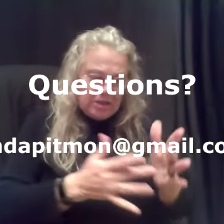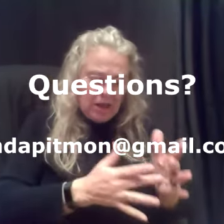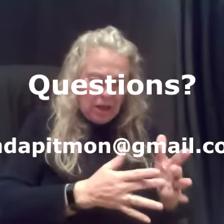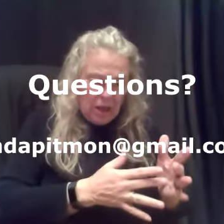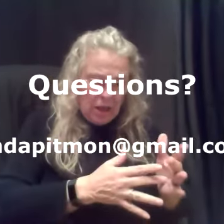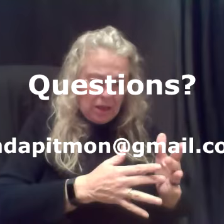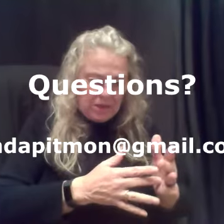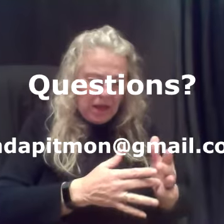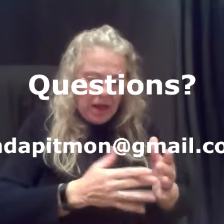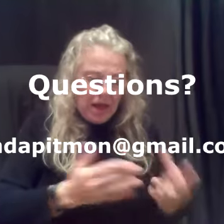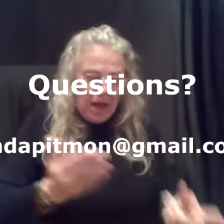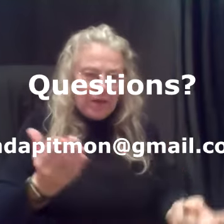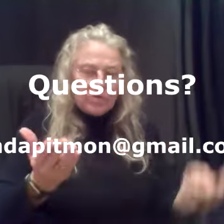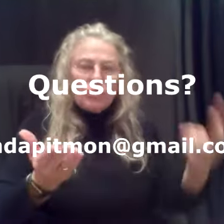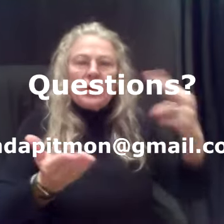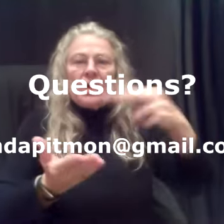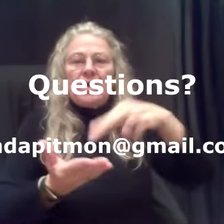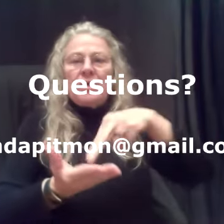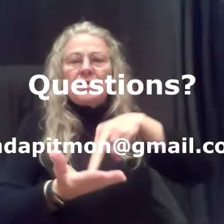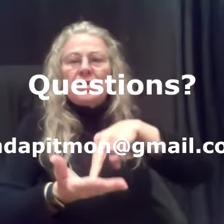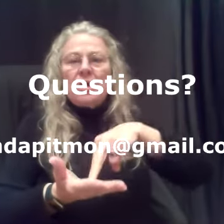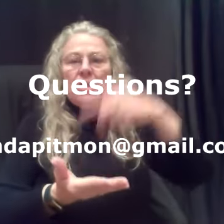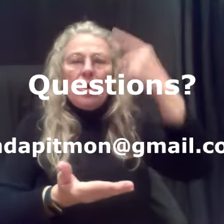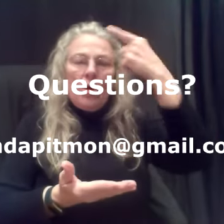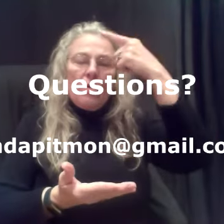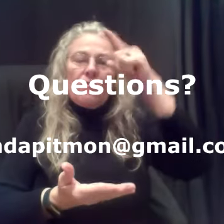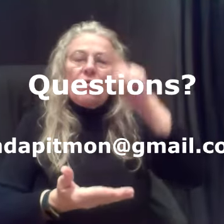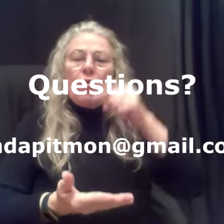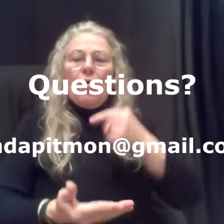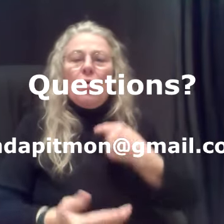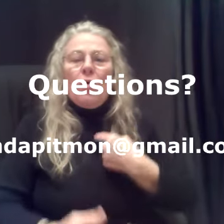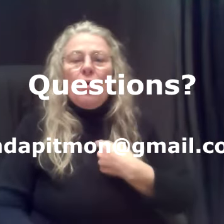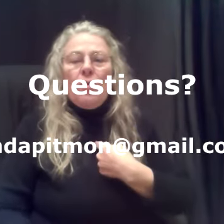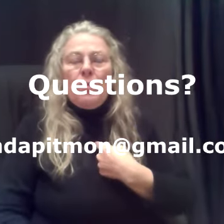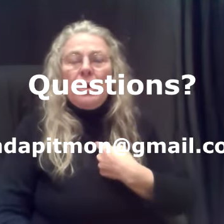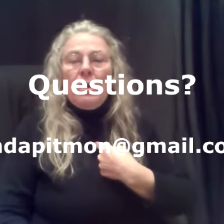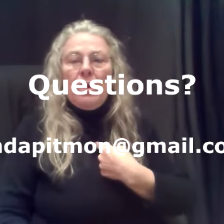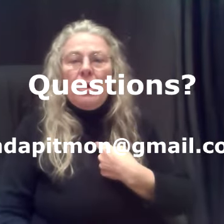Jesus has risen for me.